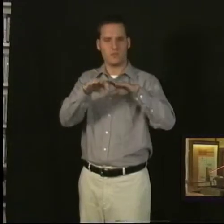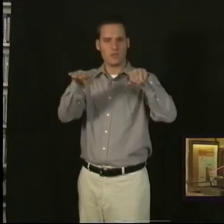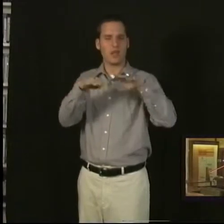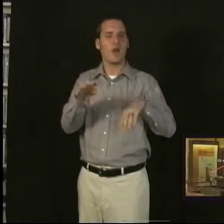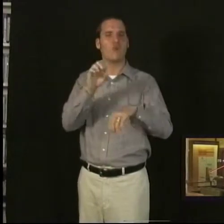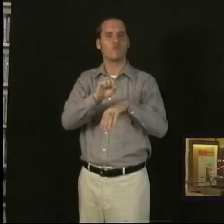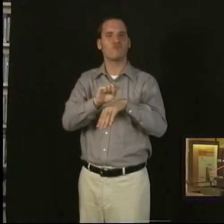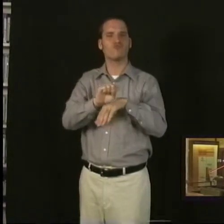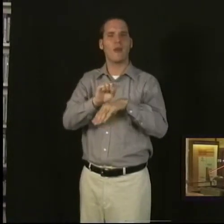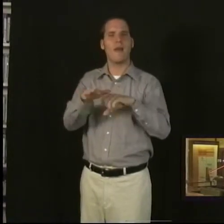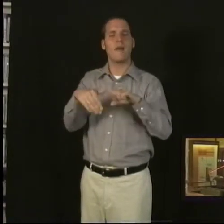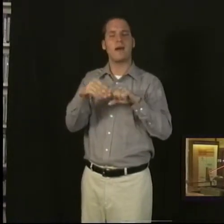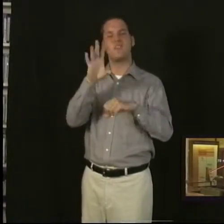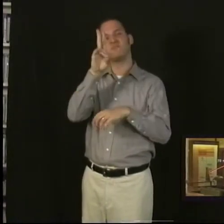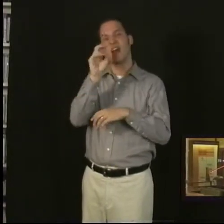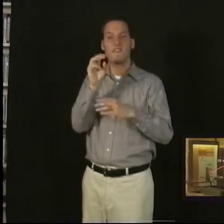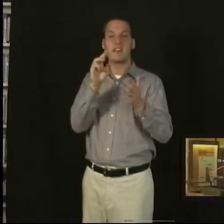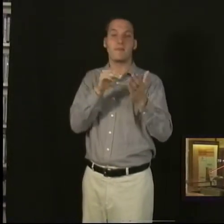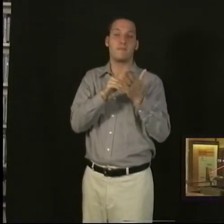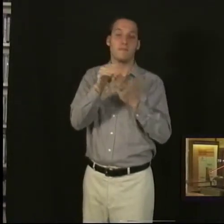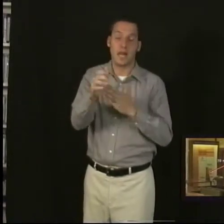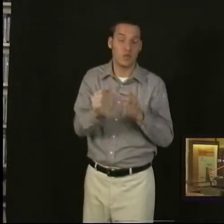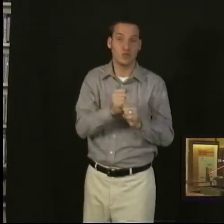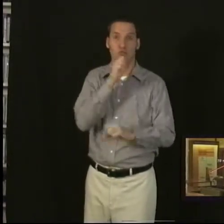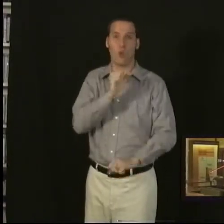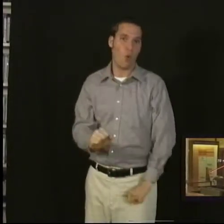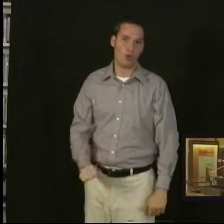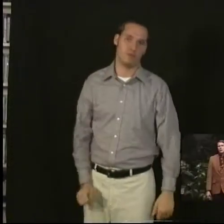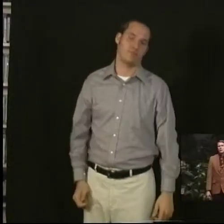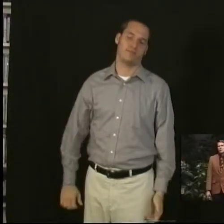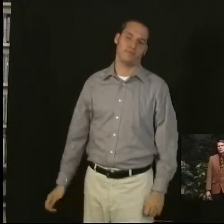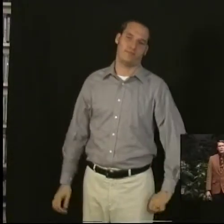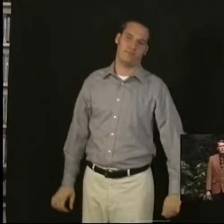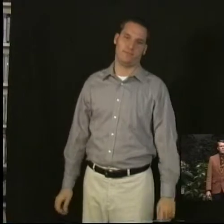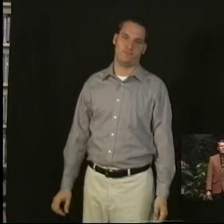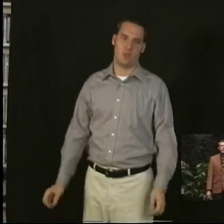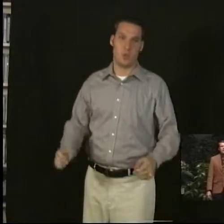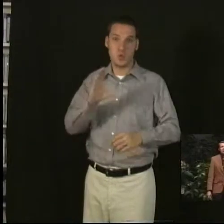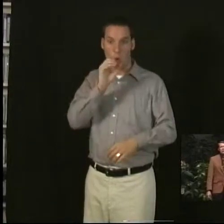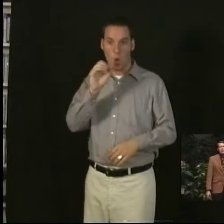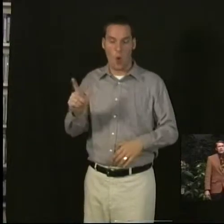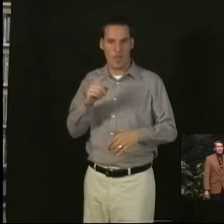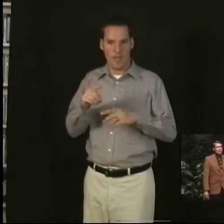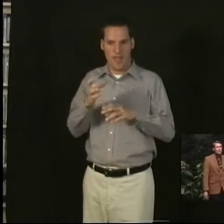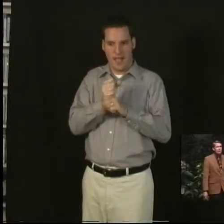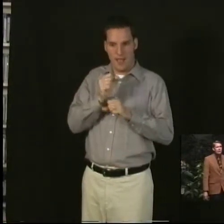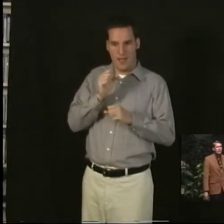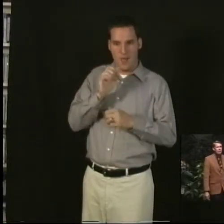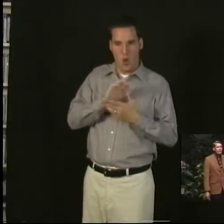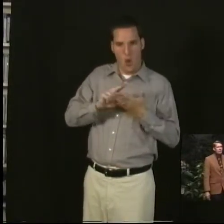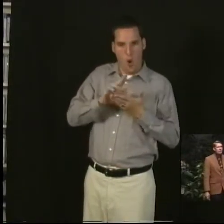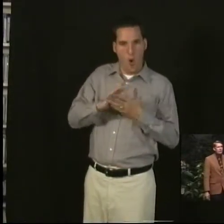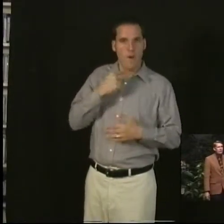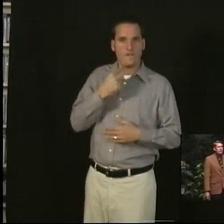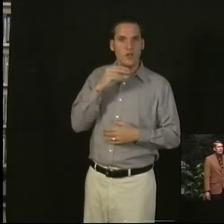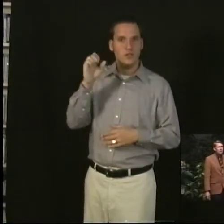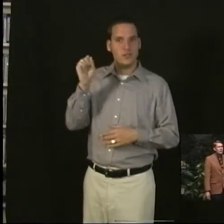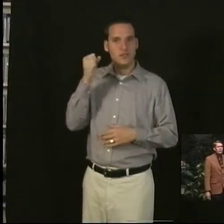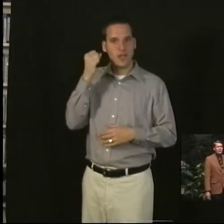right here is about 70 million years old." And it's so cool, because they always get that sanctimonious tone in their voice,